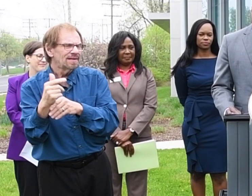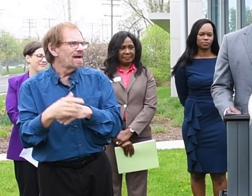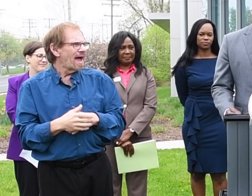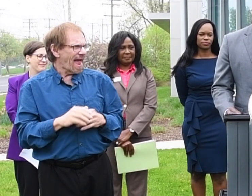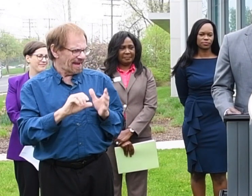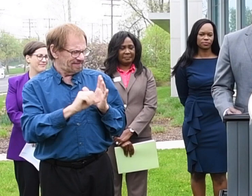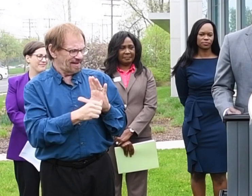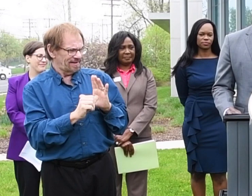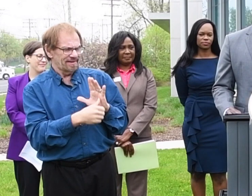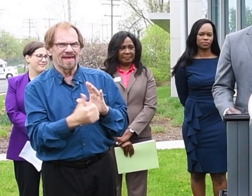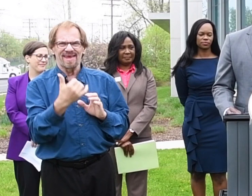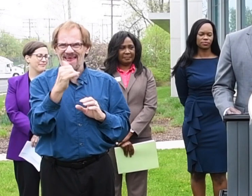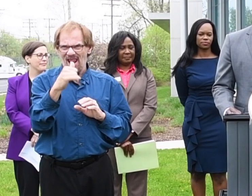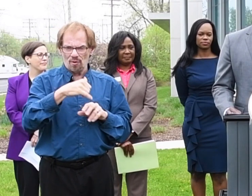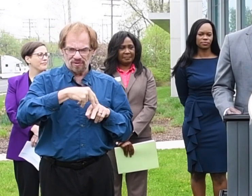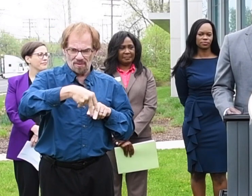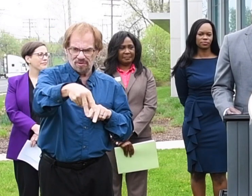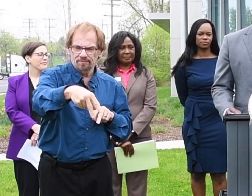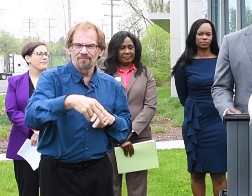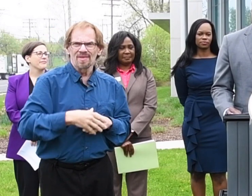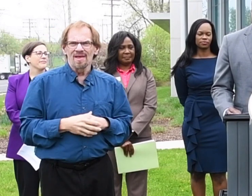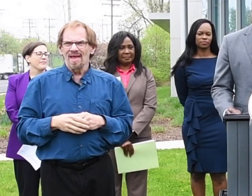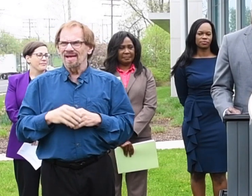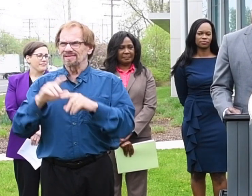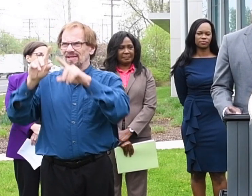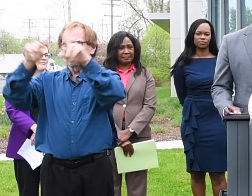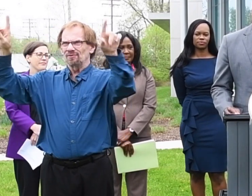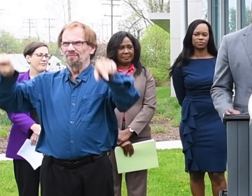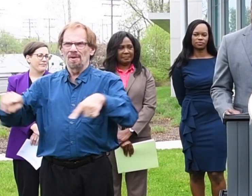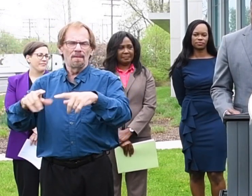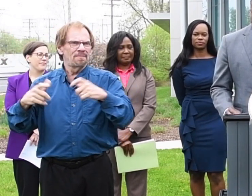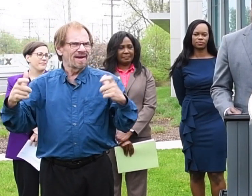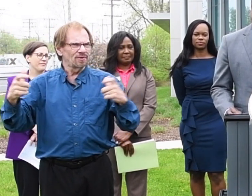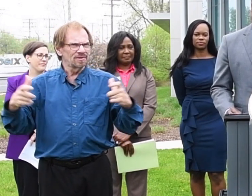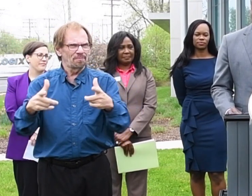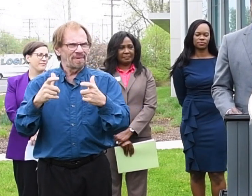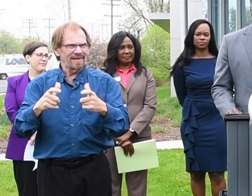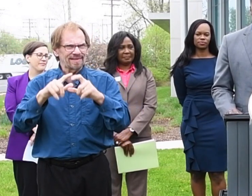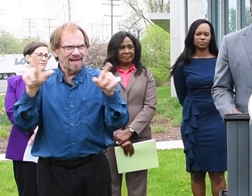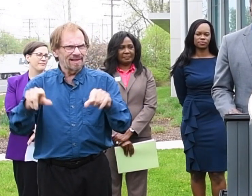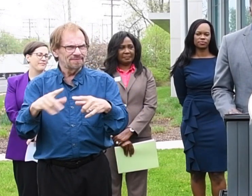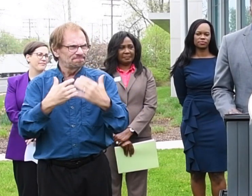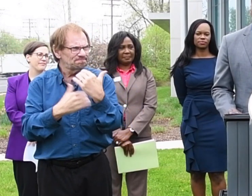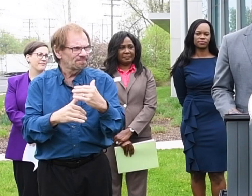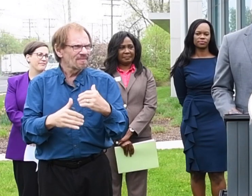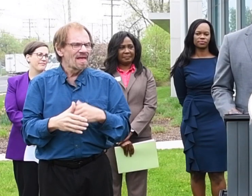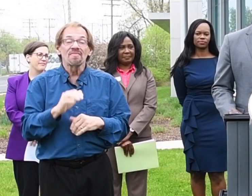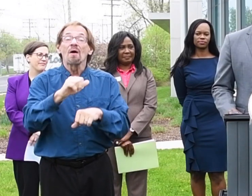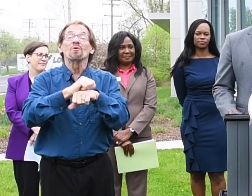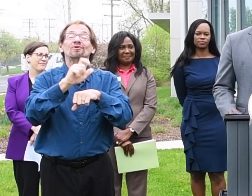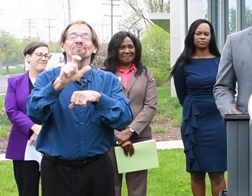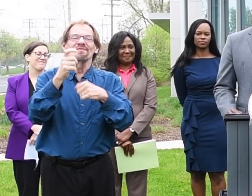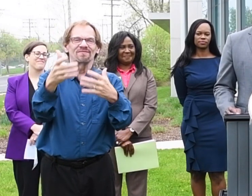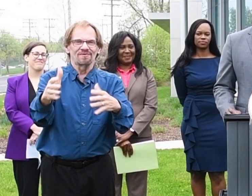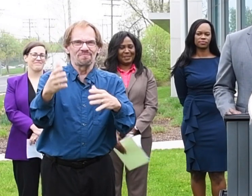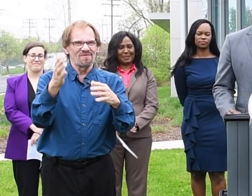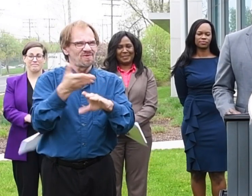markings, installation of larger speed signs, and this work is expected to be completed by the end of this